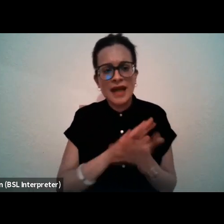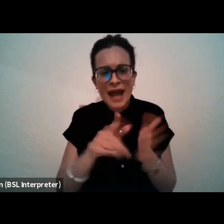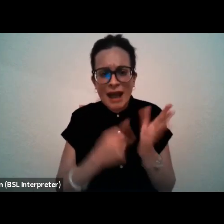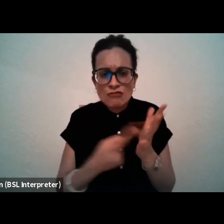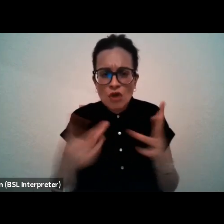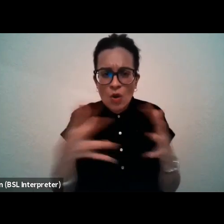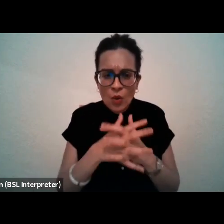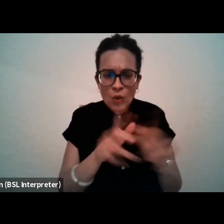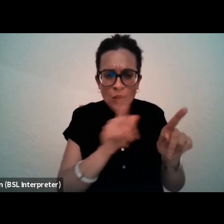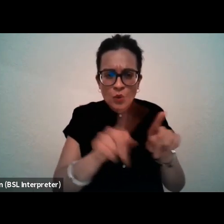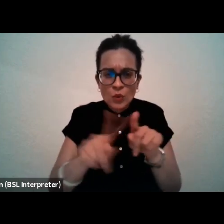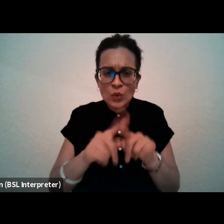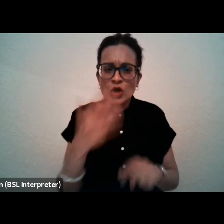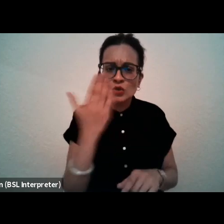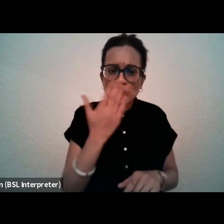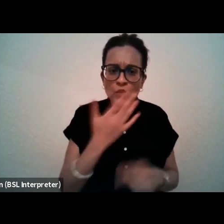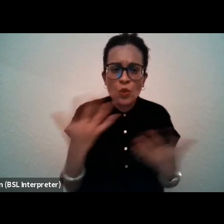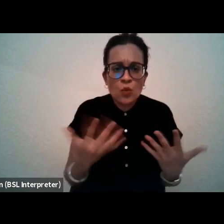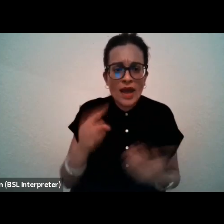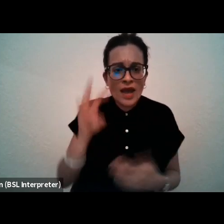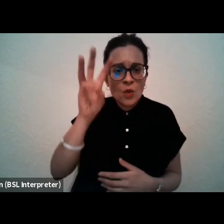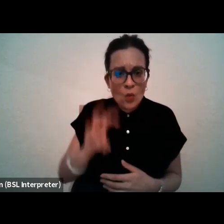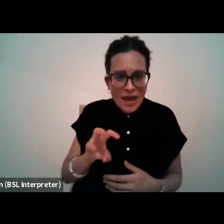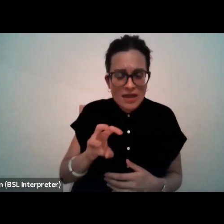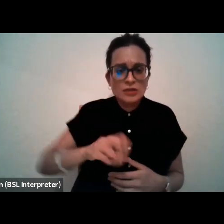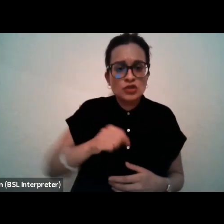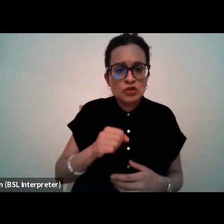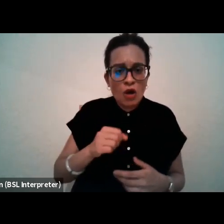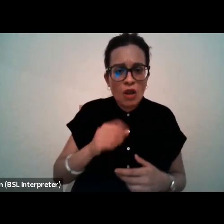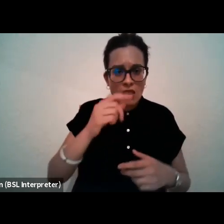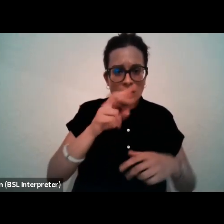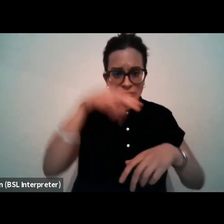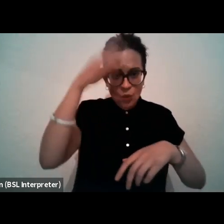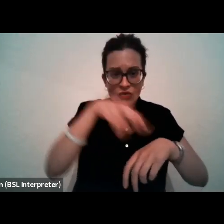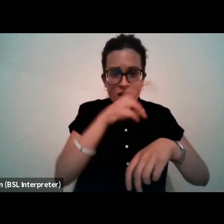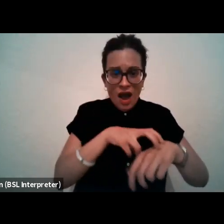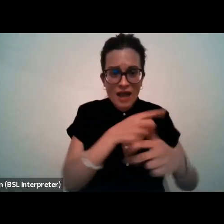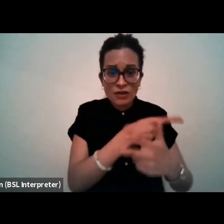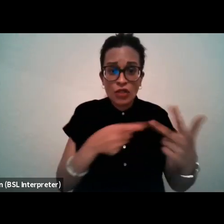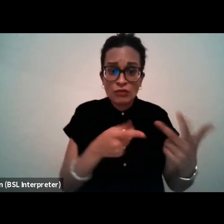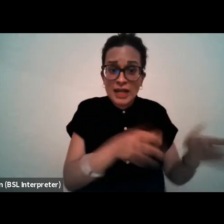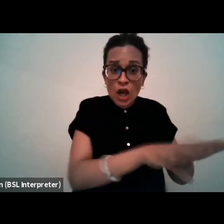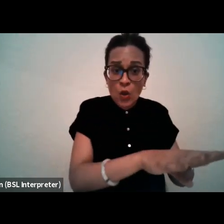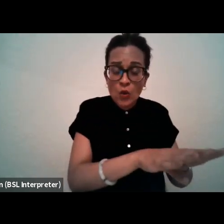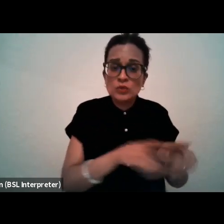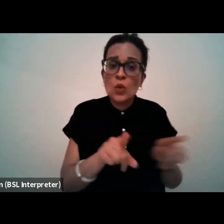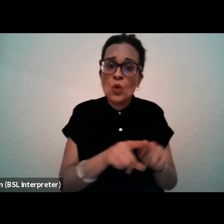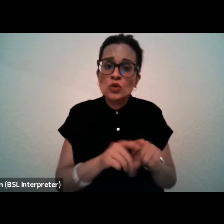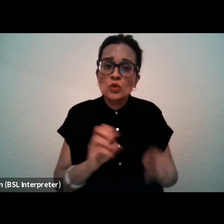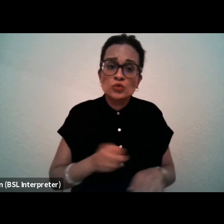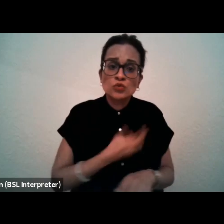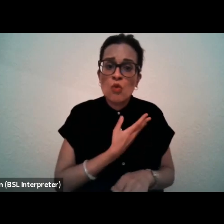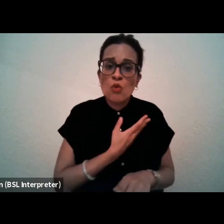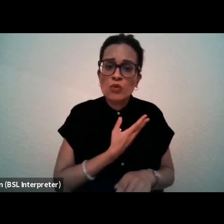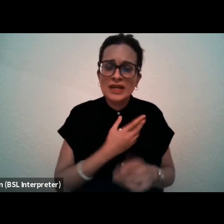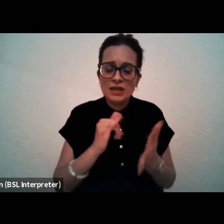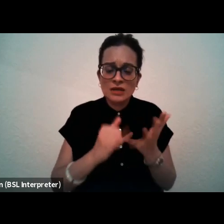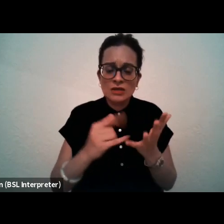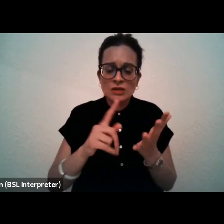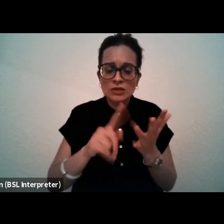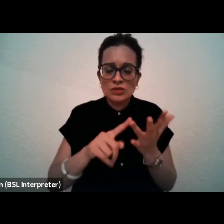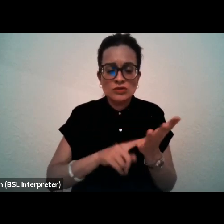plus schools in Wales, Scotland and Ireland are all staying closed. And even Tory Solihull Council are saying that